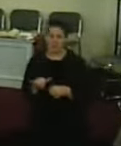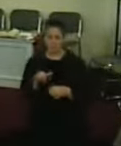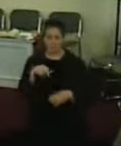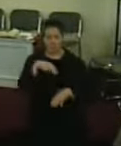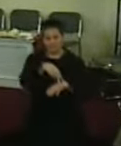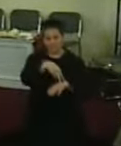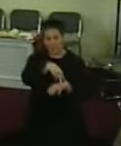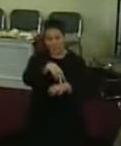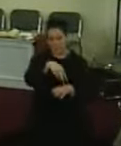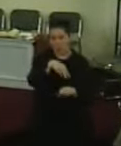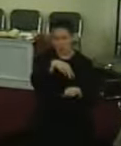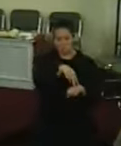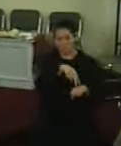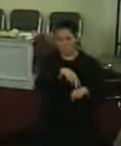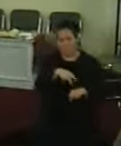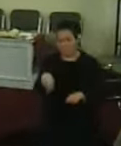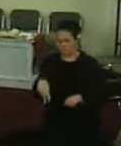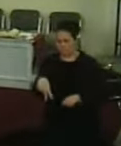And